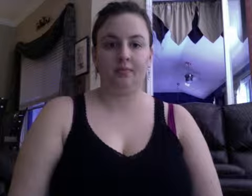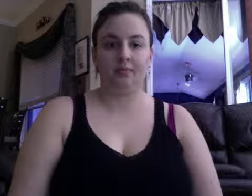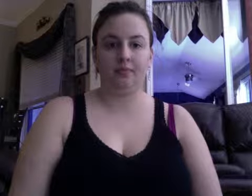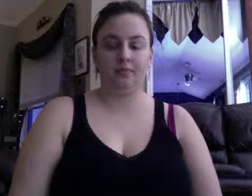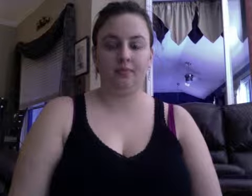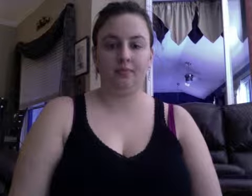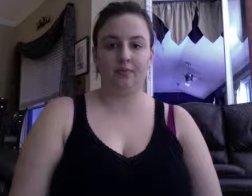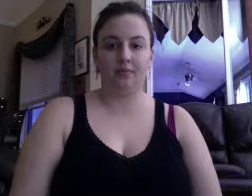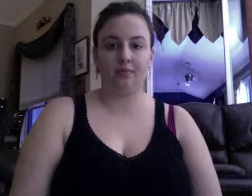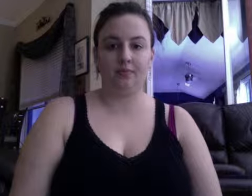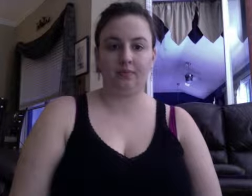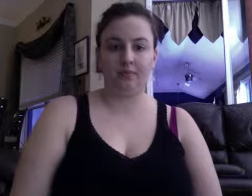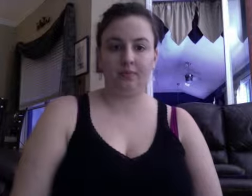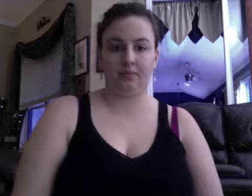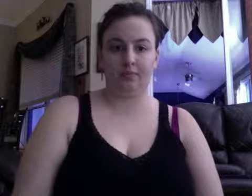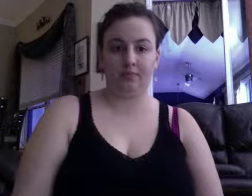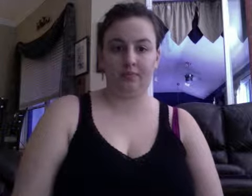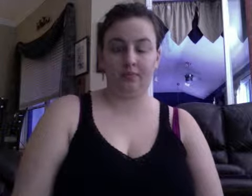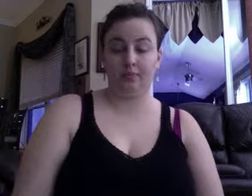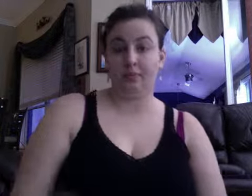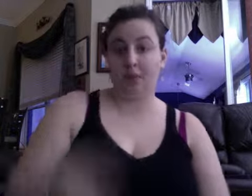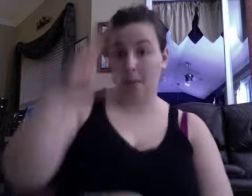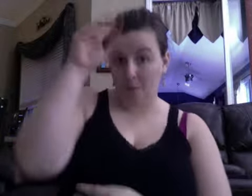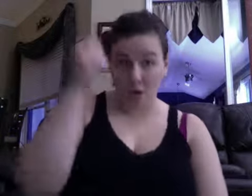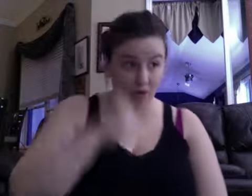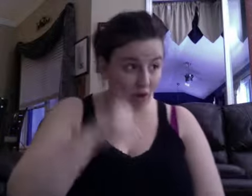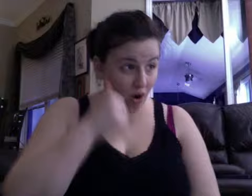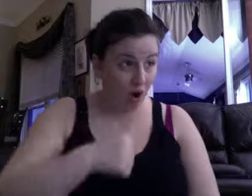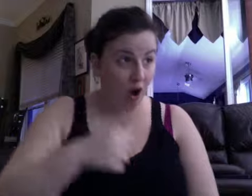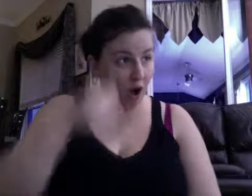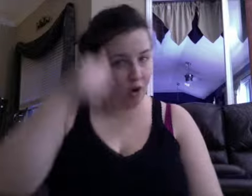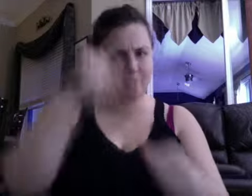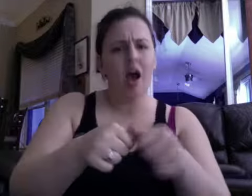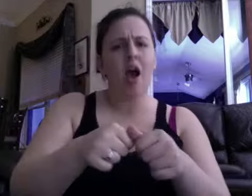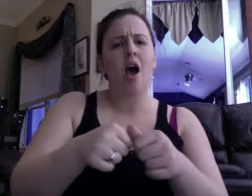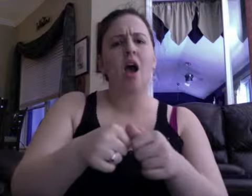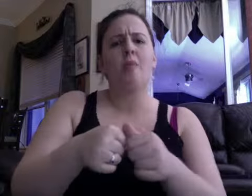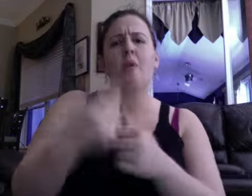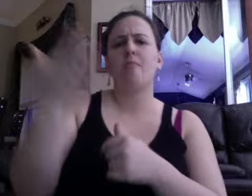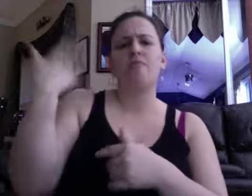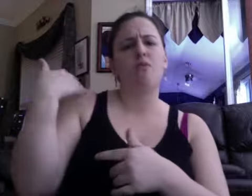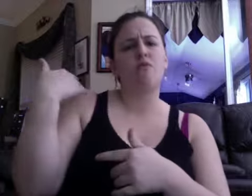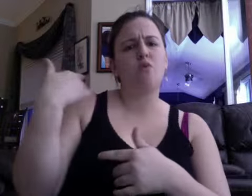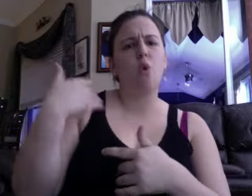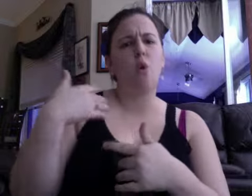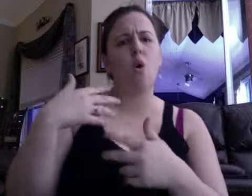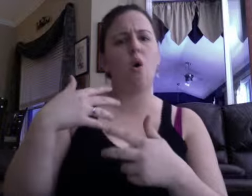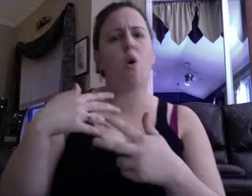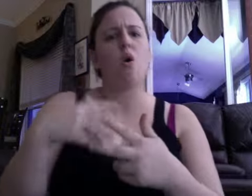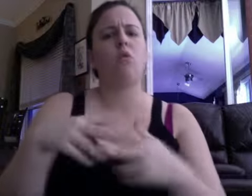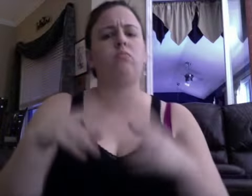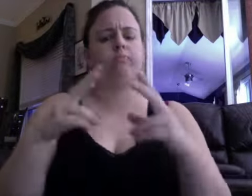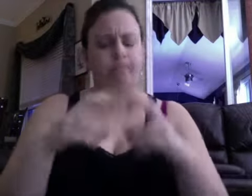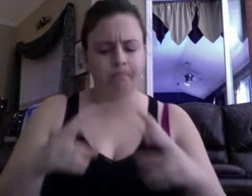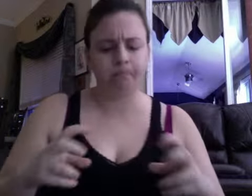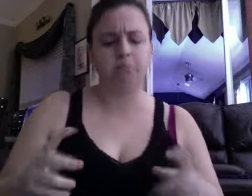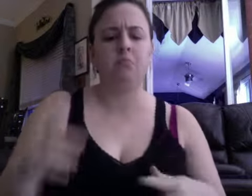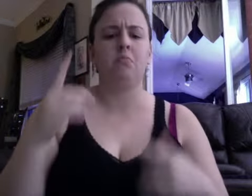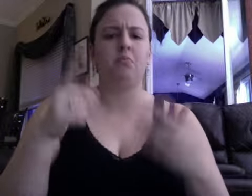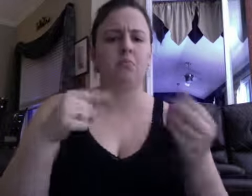boys and girls, when we did our respiration measuring with our heart rate, we noticed how we really had